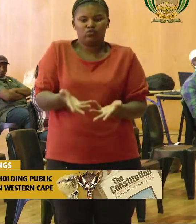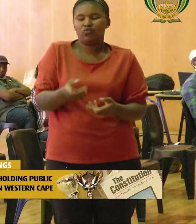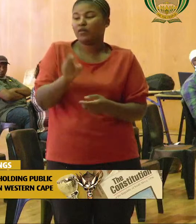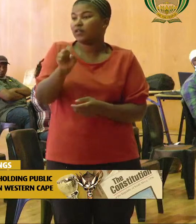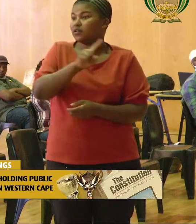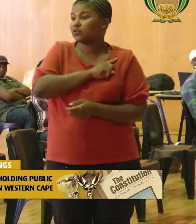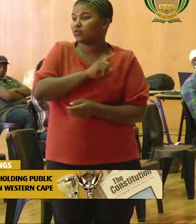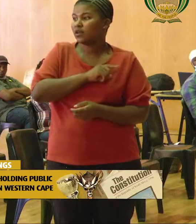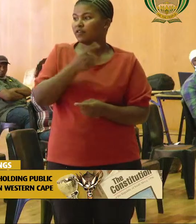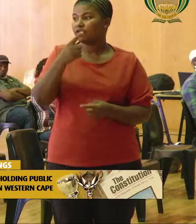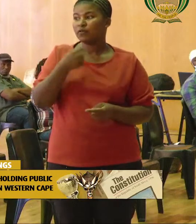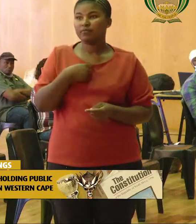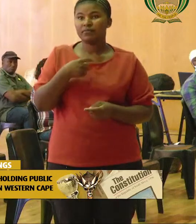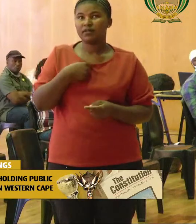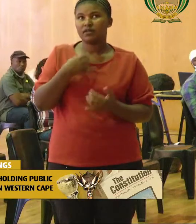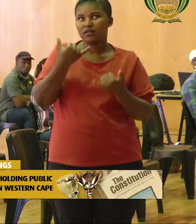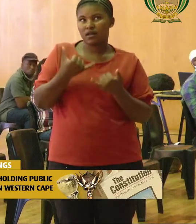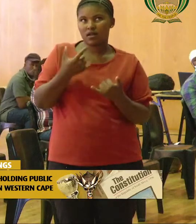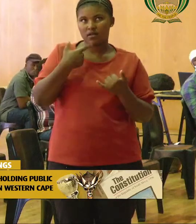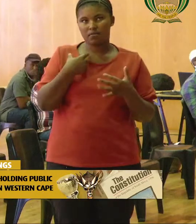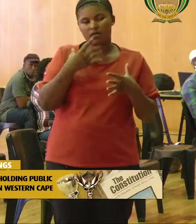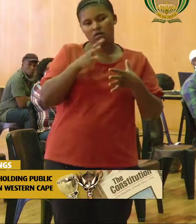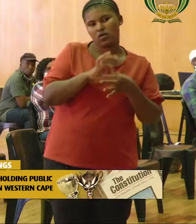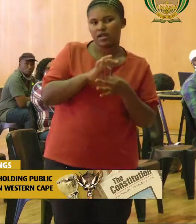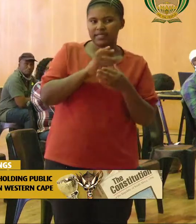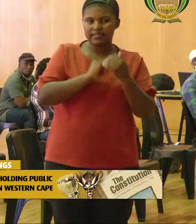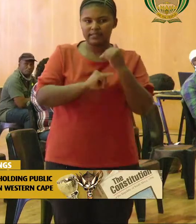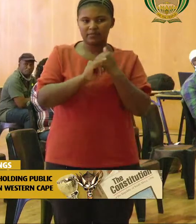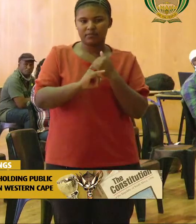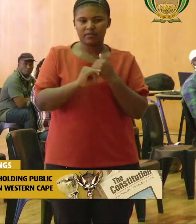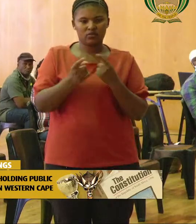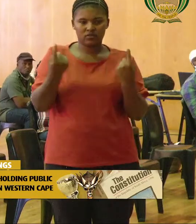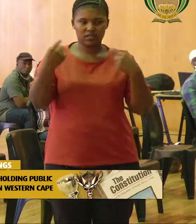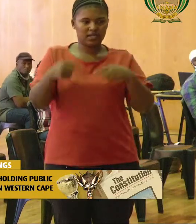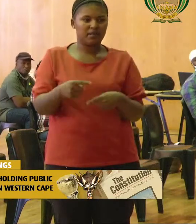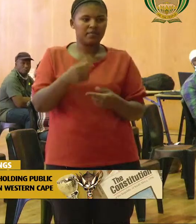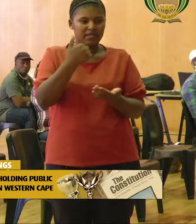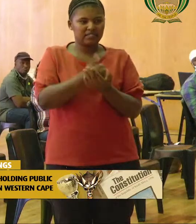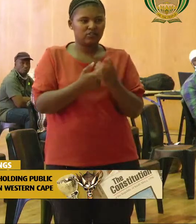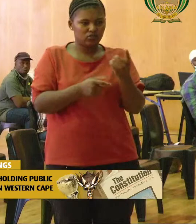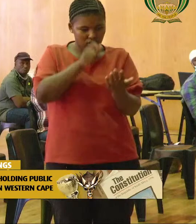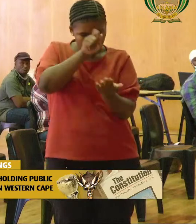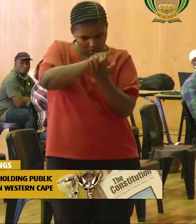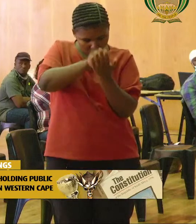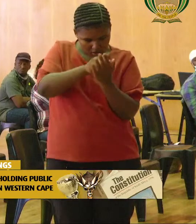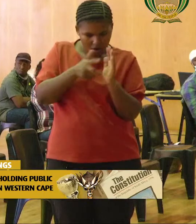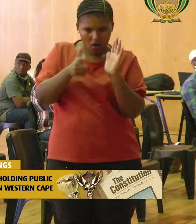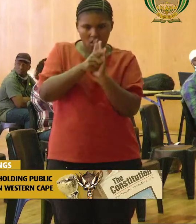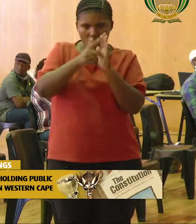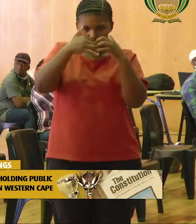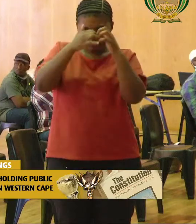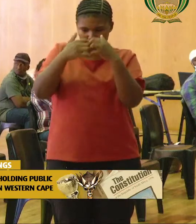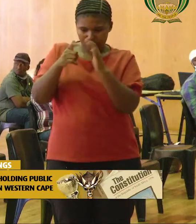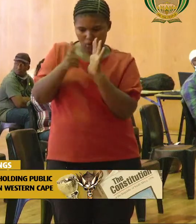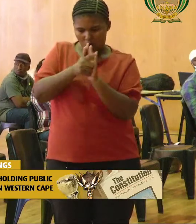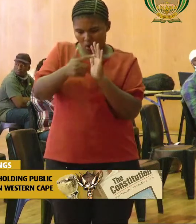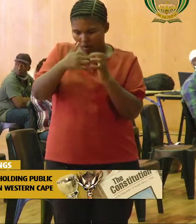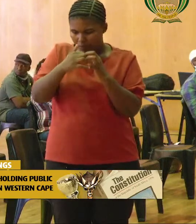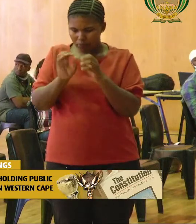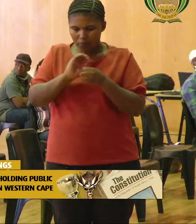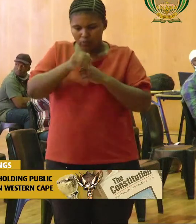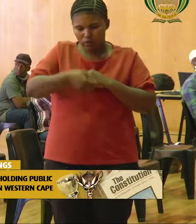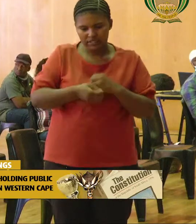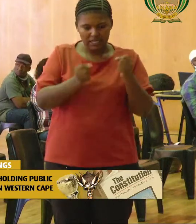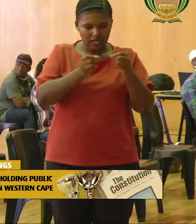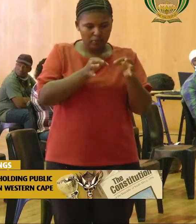and for me, to correct lendo independent, it's not to come here and sit when we laws and zikhusele parties